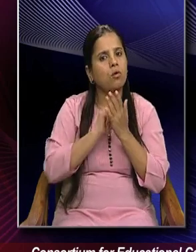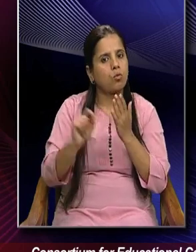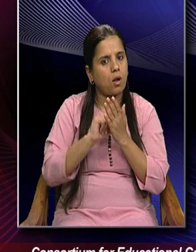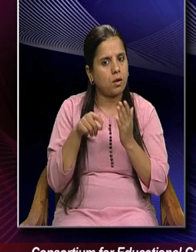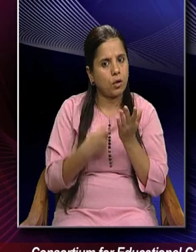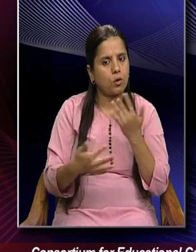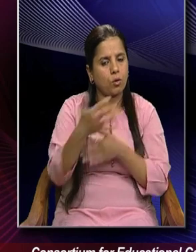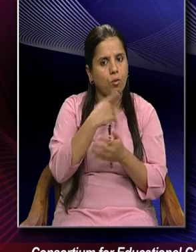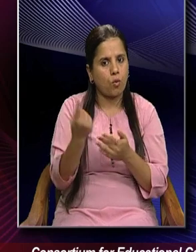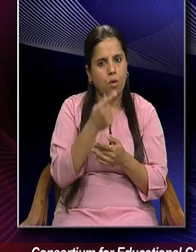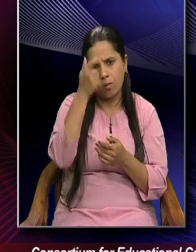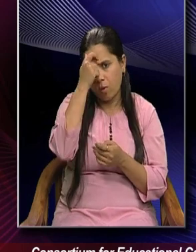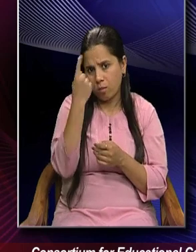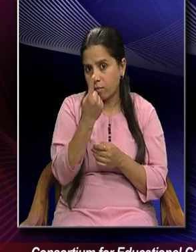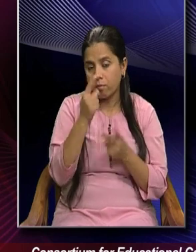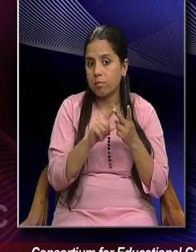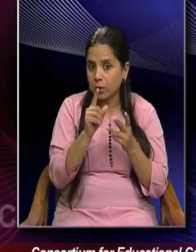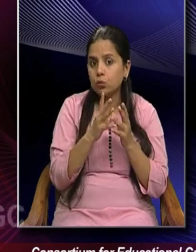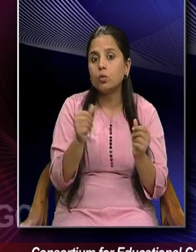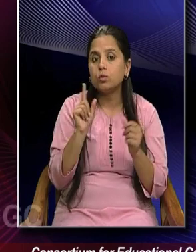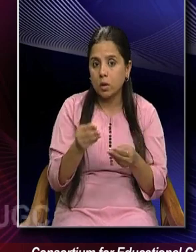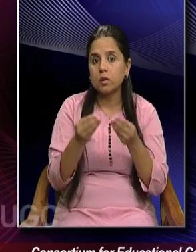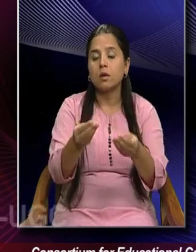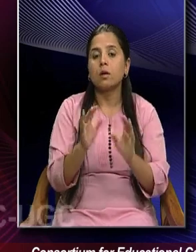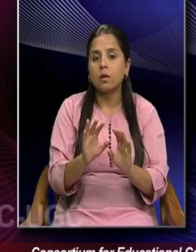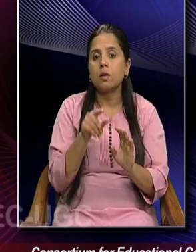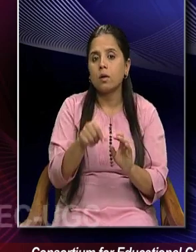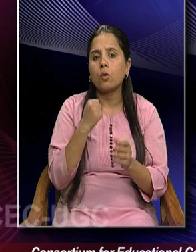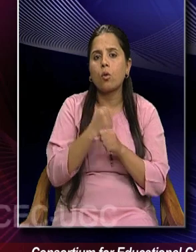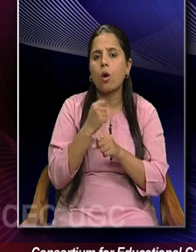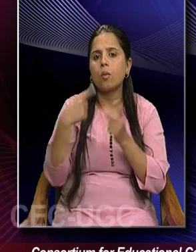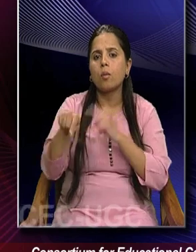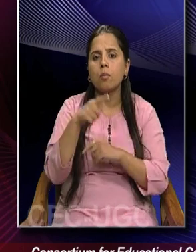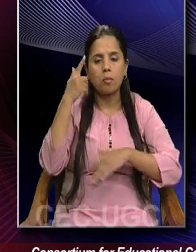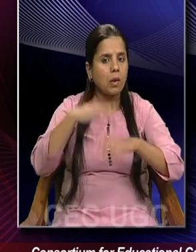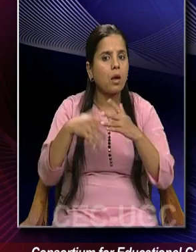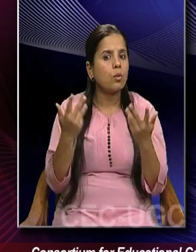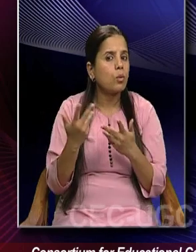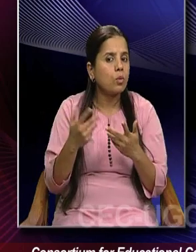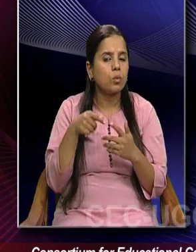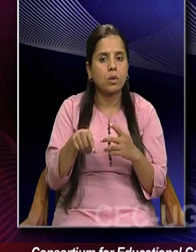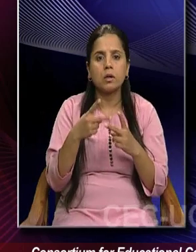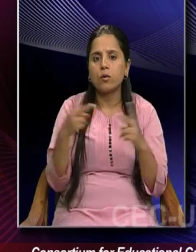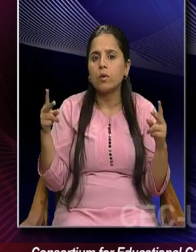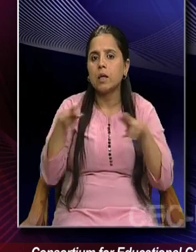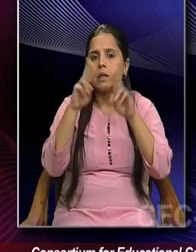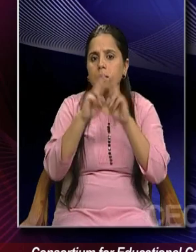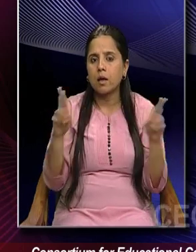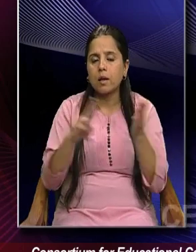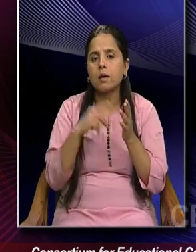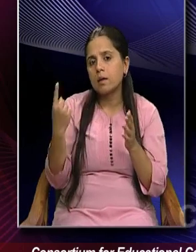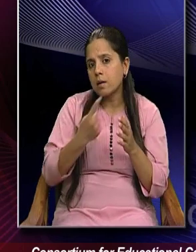Report not just problem but solutions. What are the government arrangement? What are the various international or